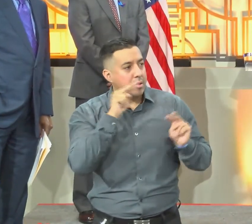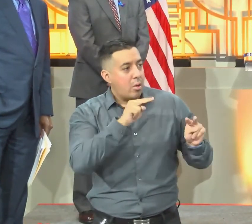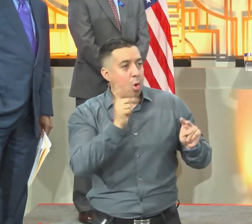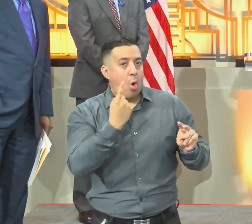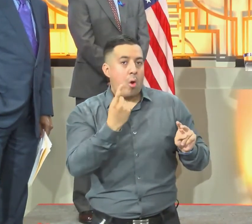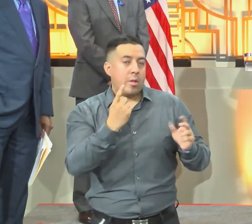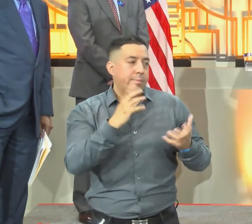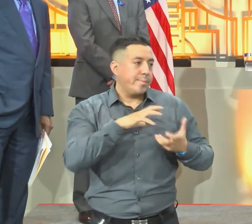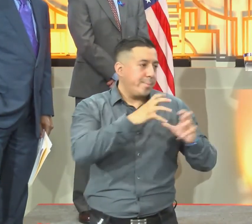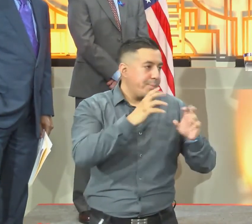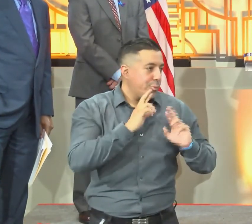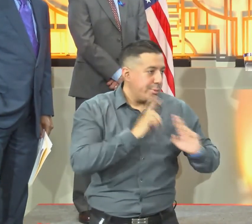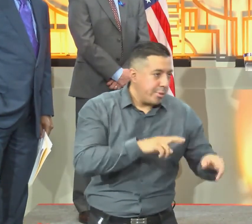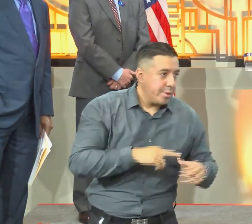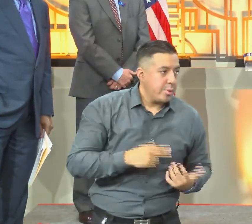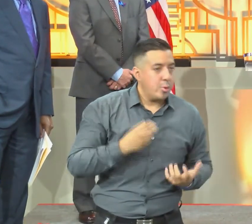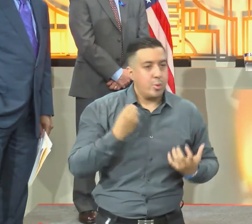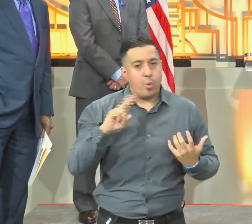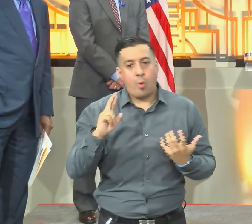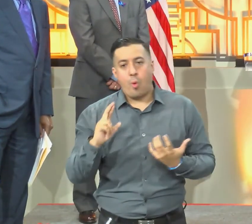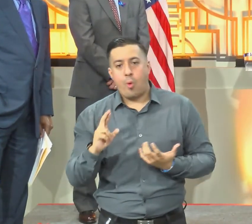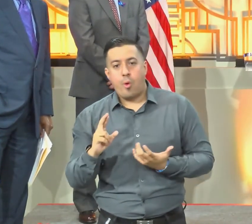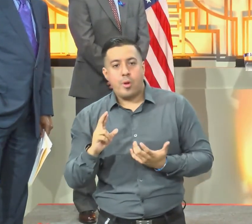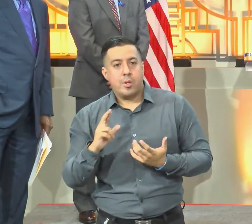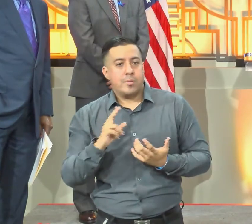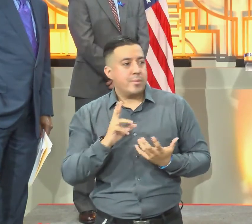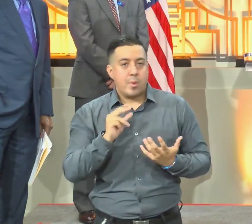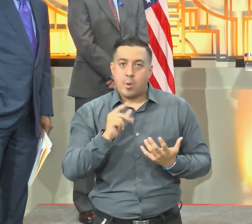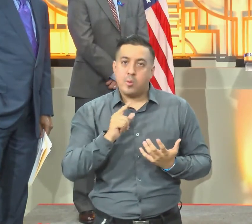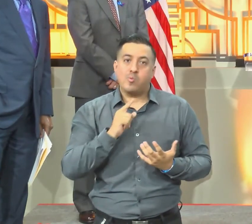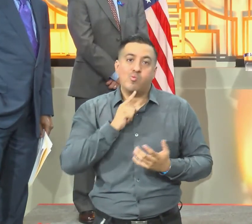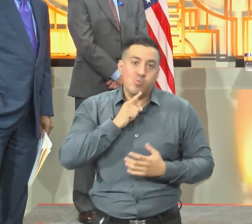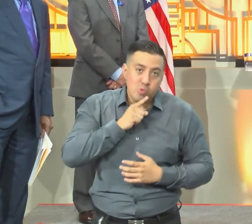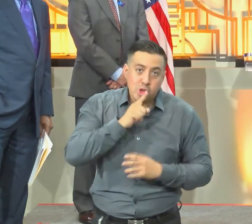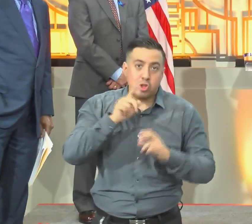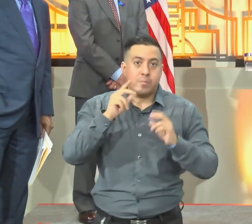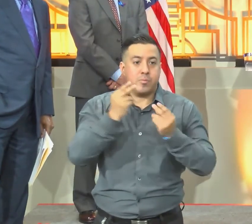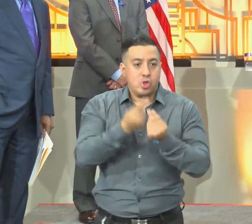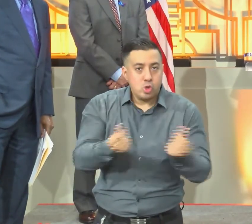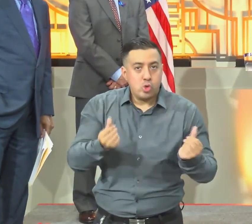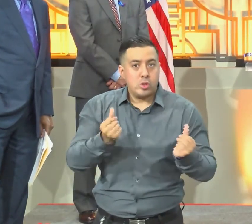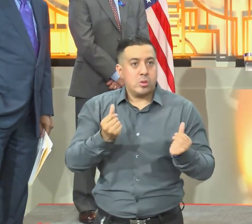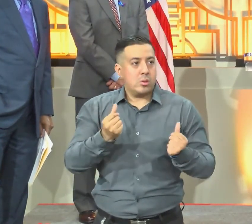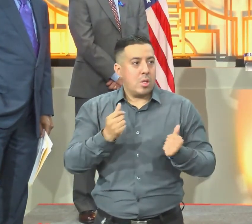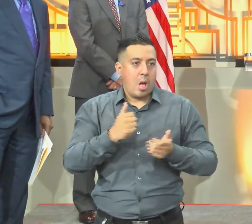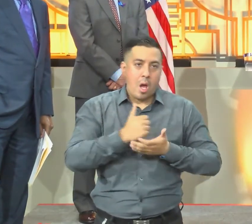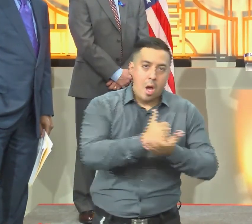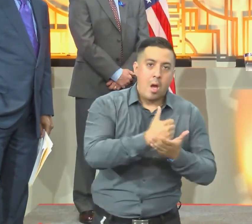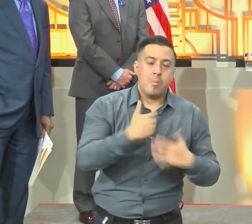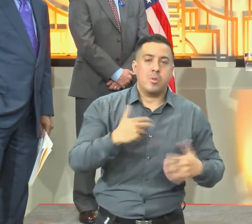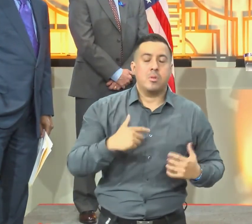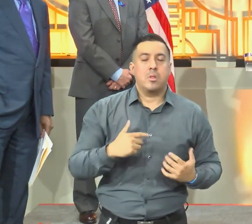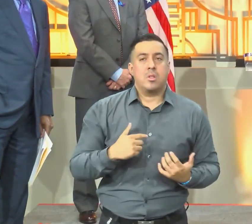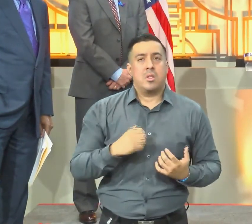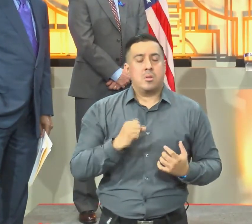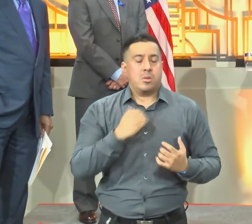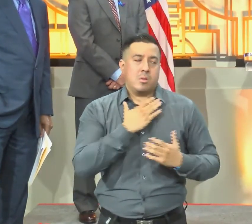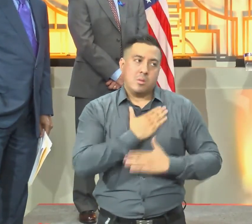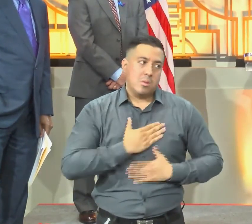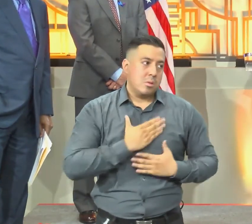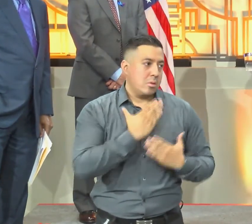response, we're investing in real solutions to these systemic issues, and I am deeply, deeply